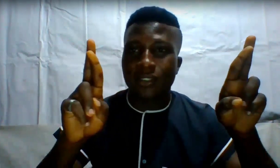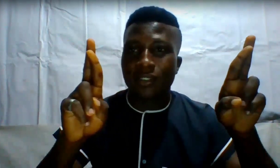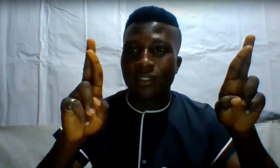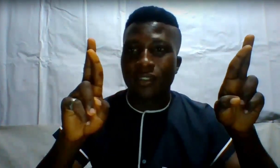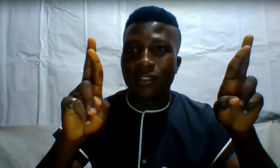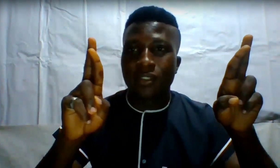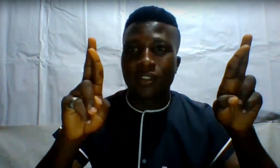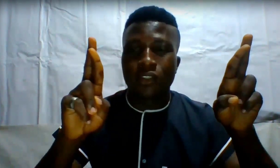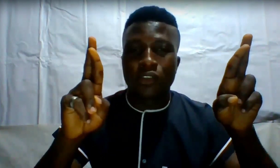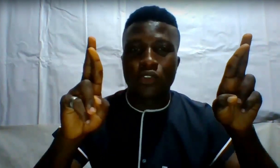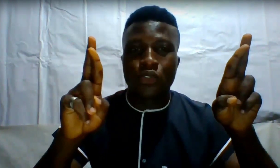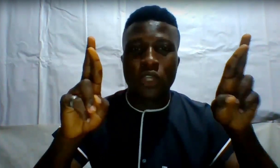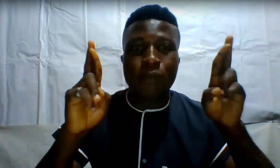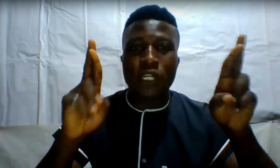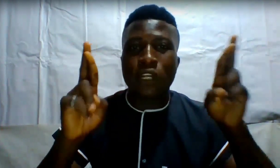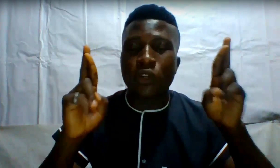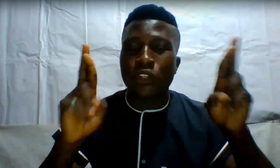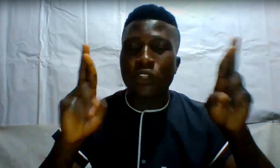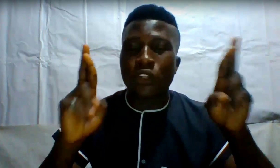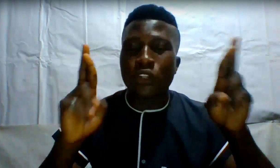So everybody cross your fingers and you give the